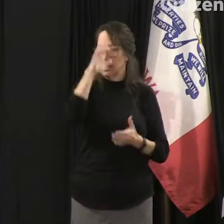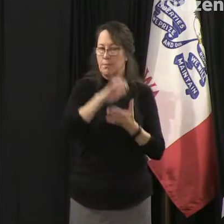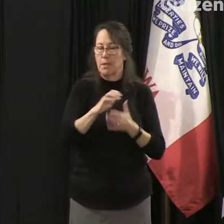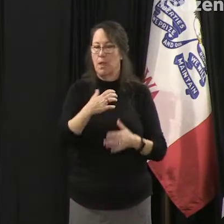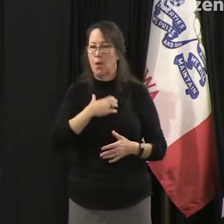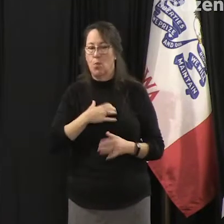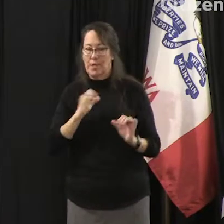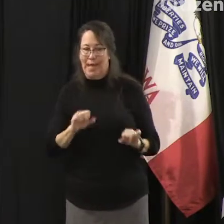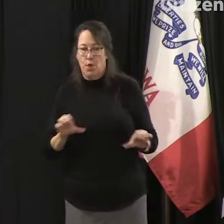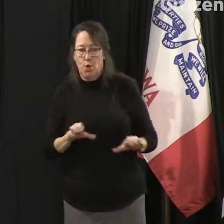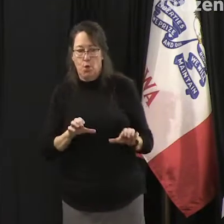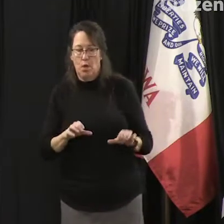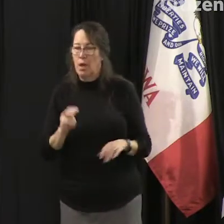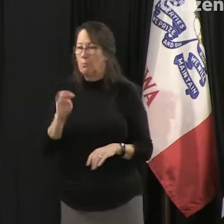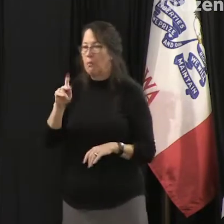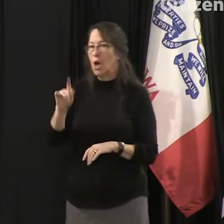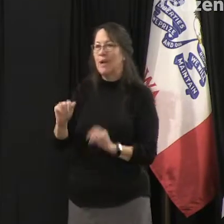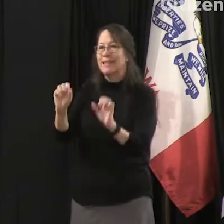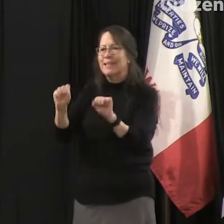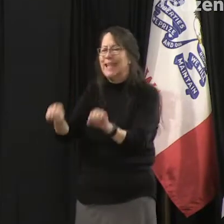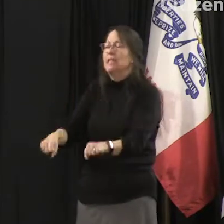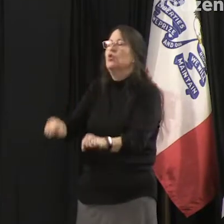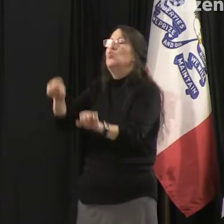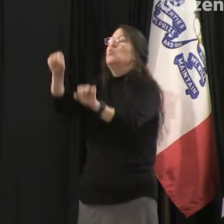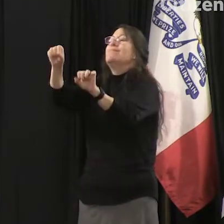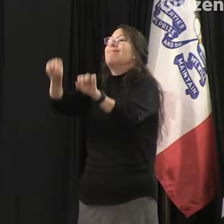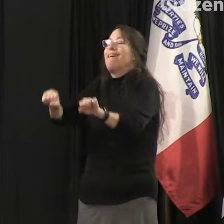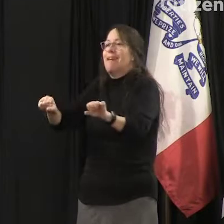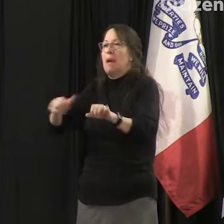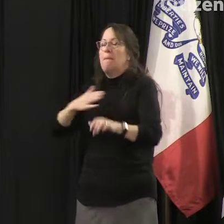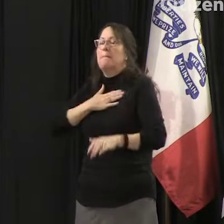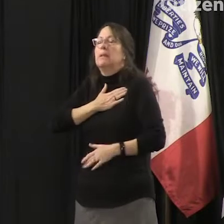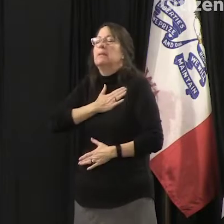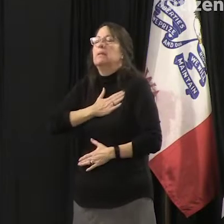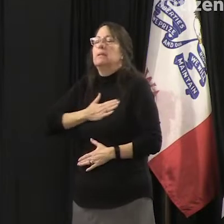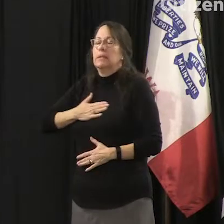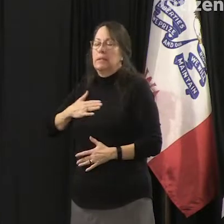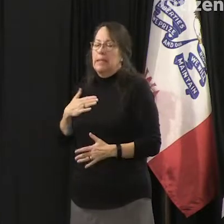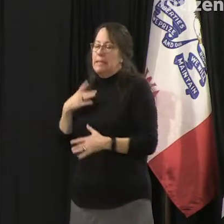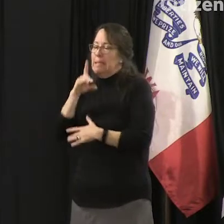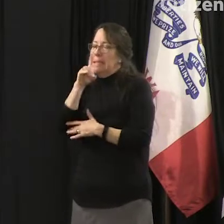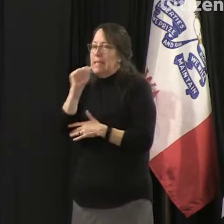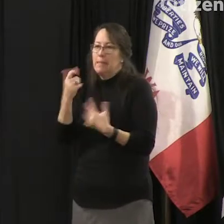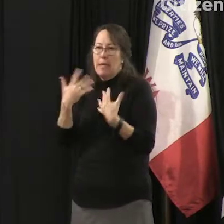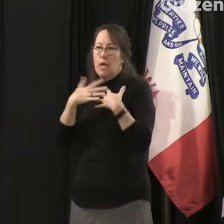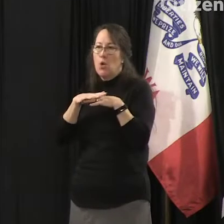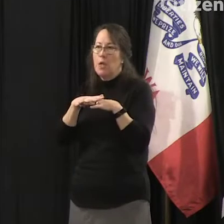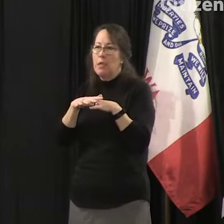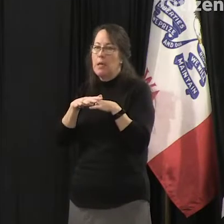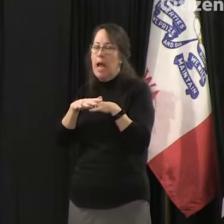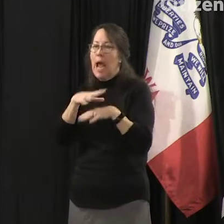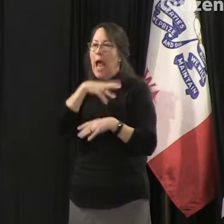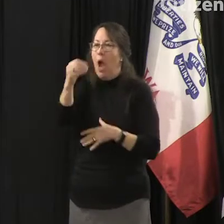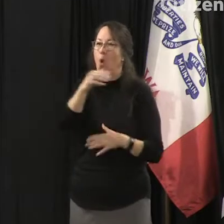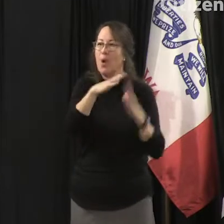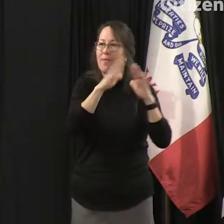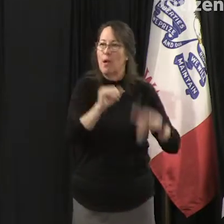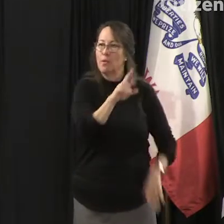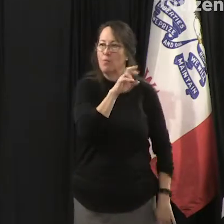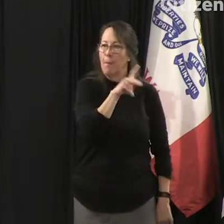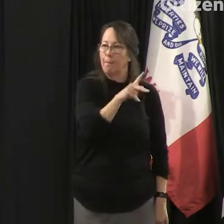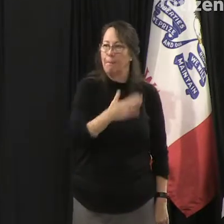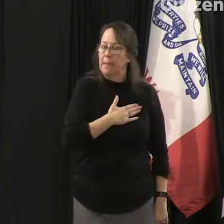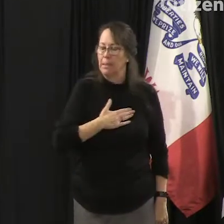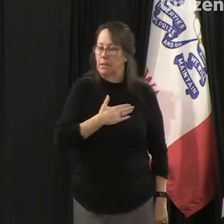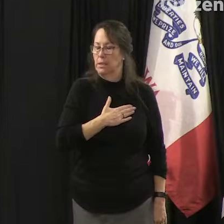wish there was something I could do. And Marcus said, there is something you can do. Get the Disability Integration Act out of the House of